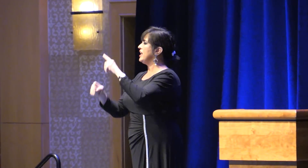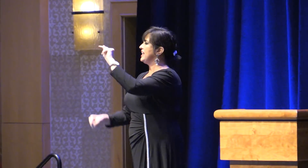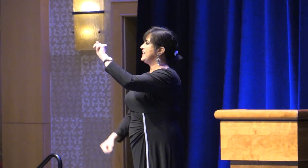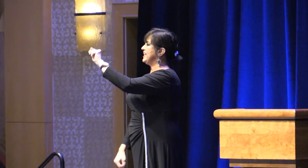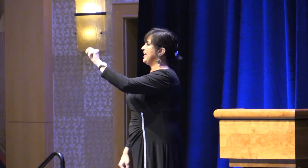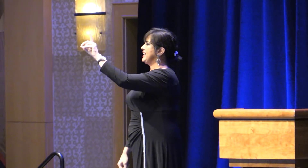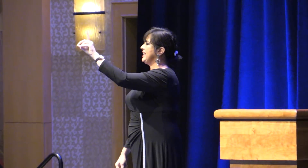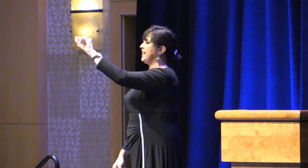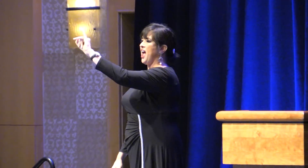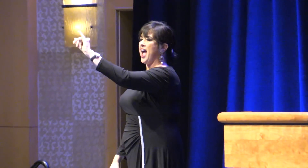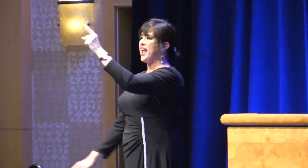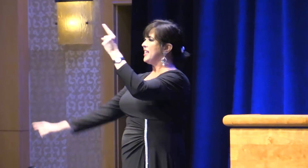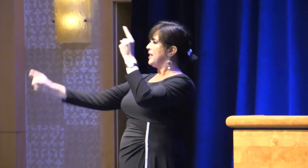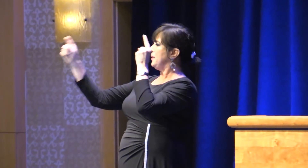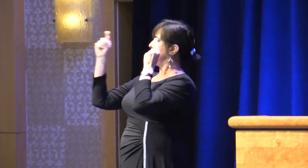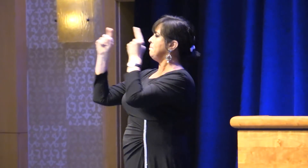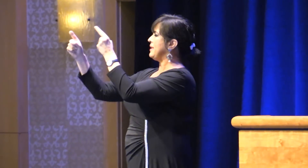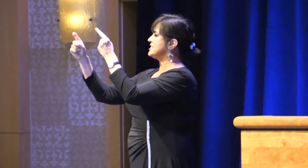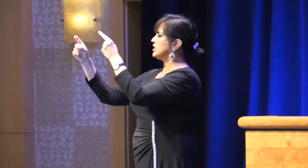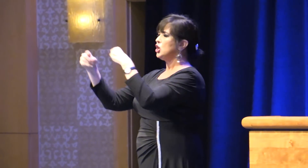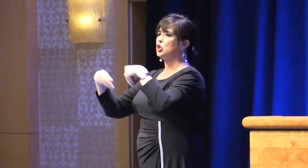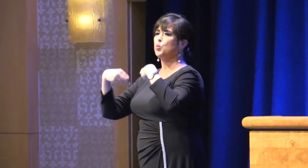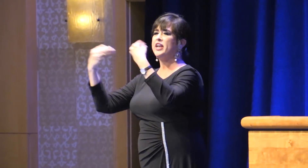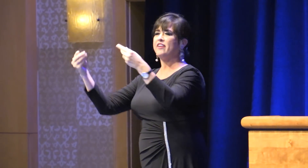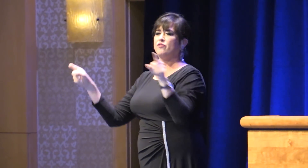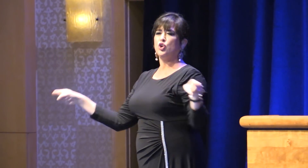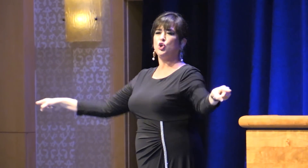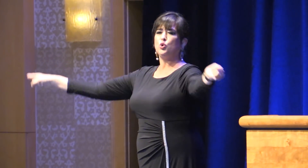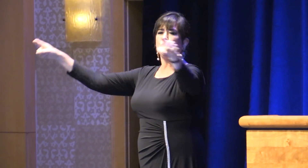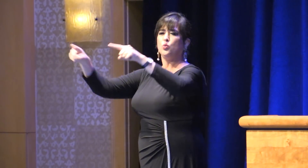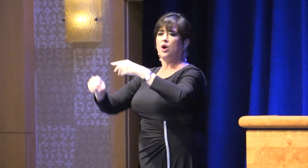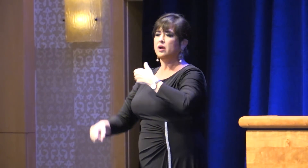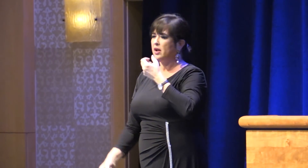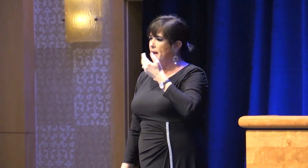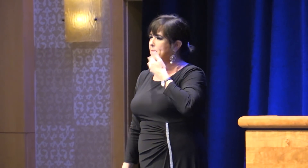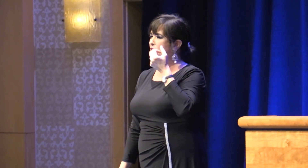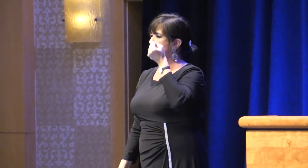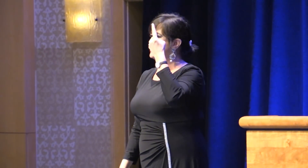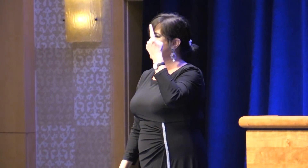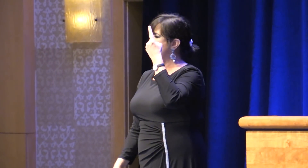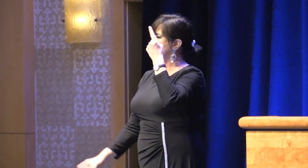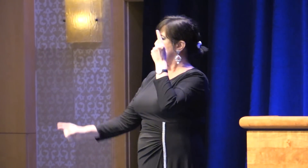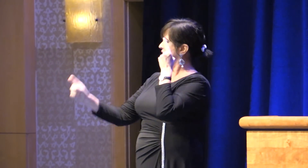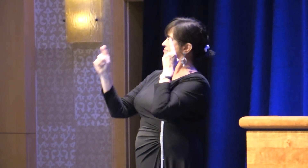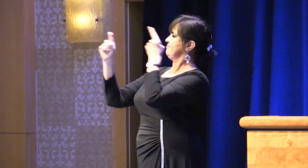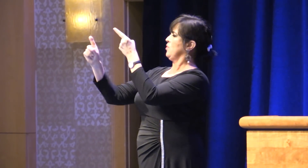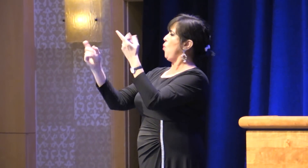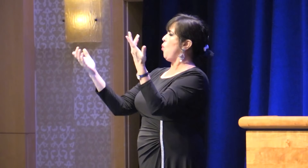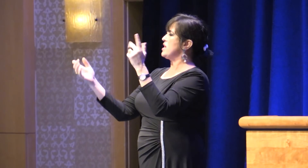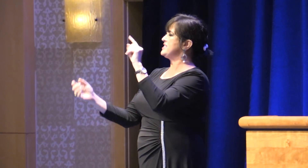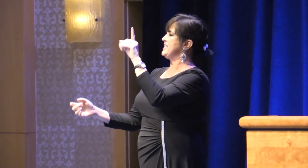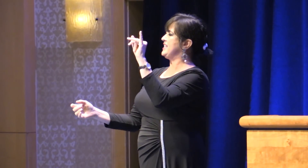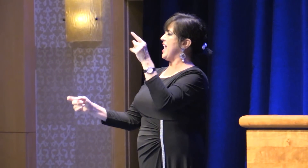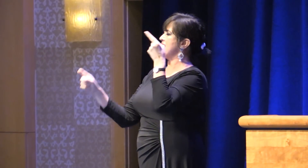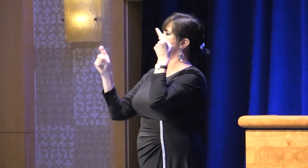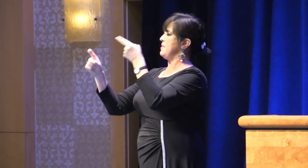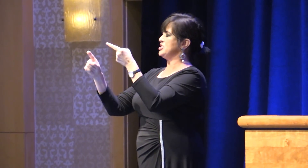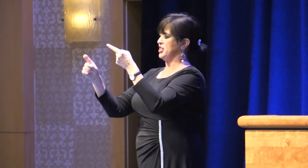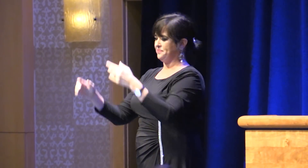I'd like to talk a bit about TDI's current mission. The mission is very